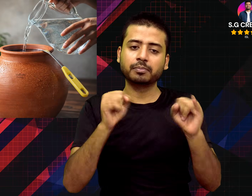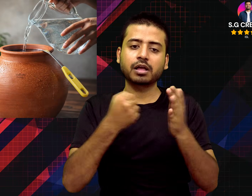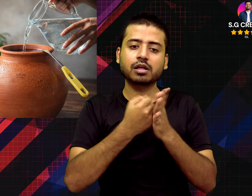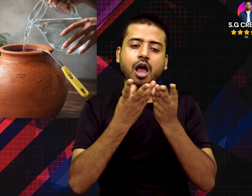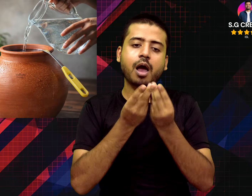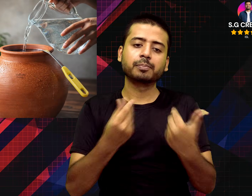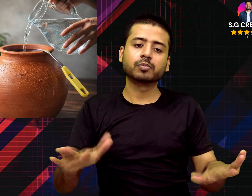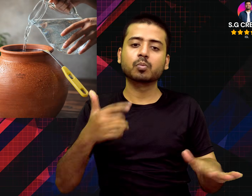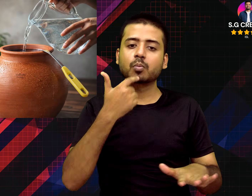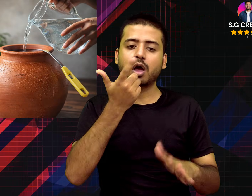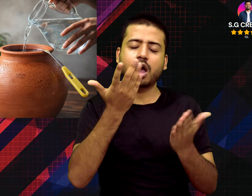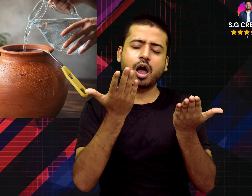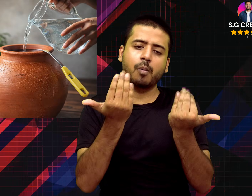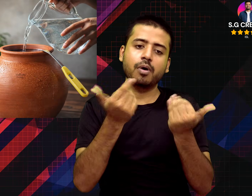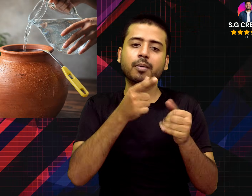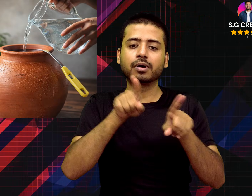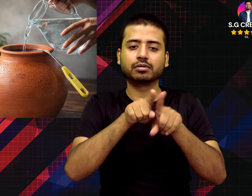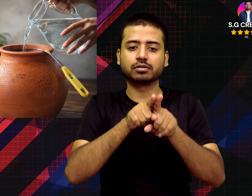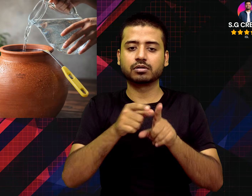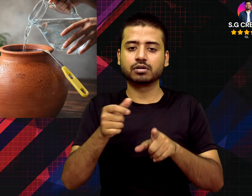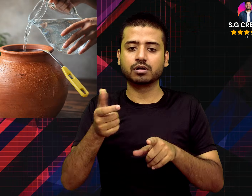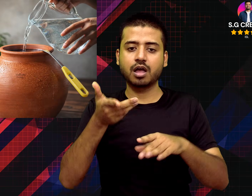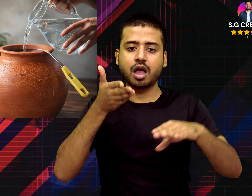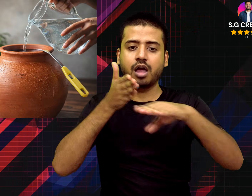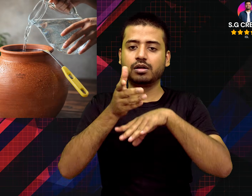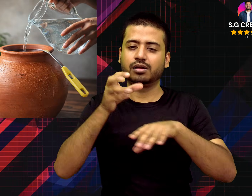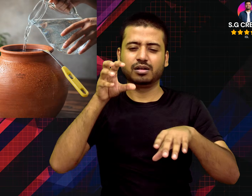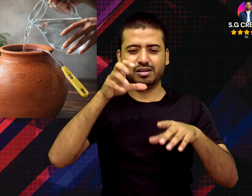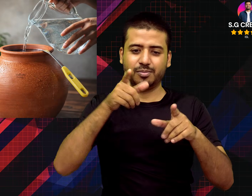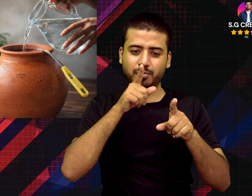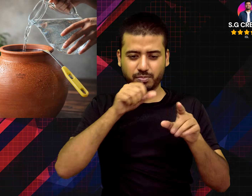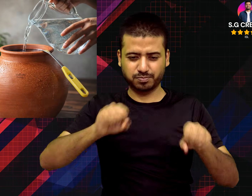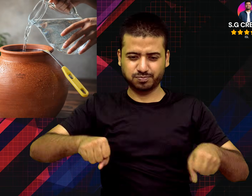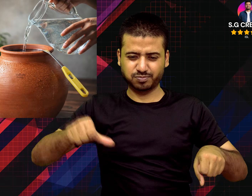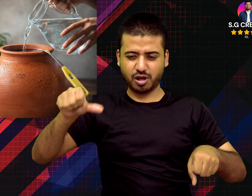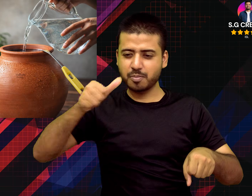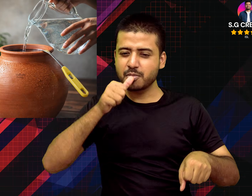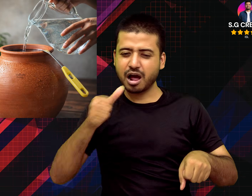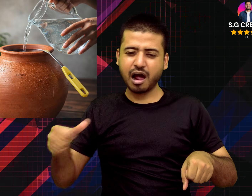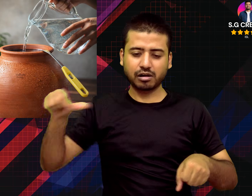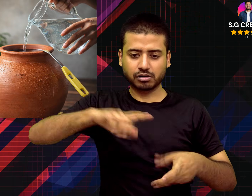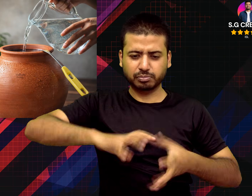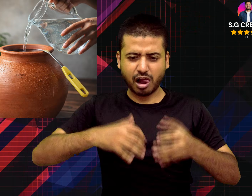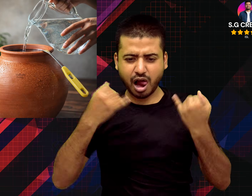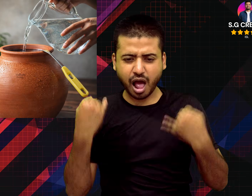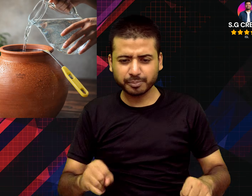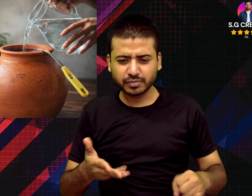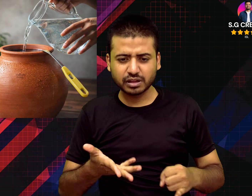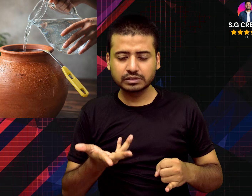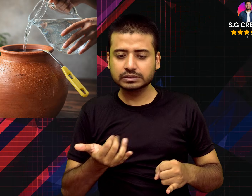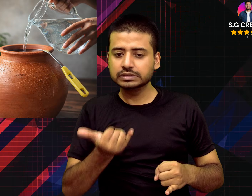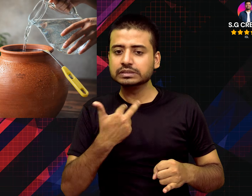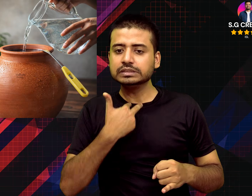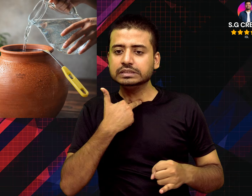not mix, they are immiscible. The lipids form a hydrophobic, water-repellent barrier over the microscopic